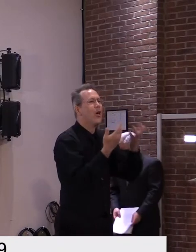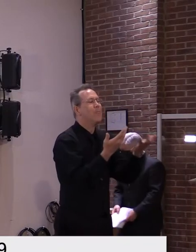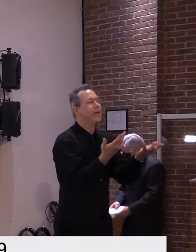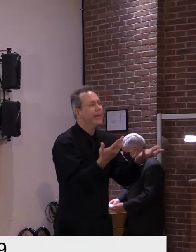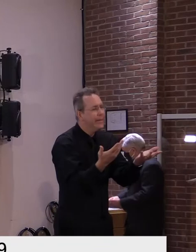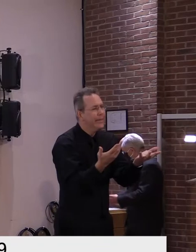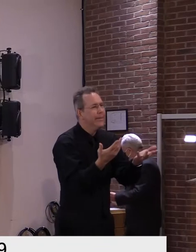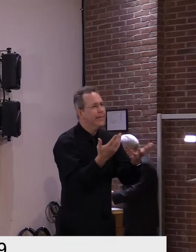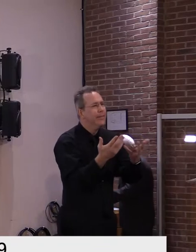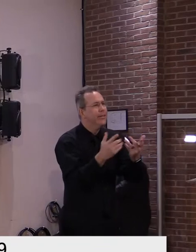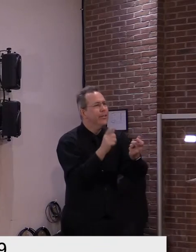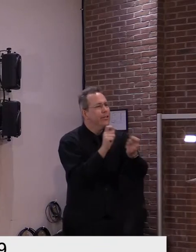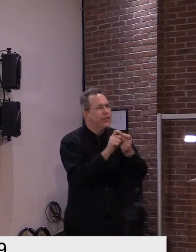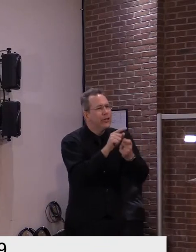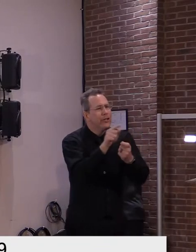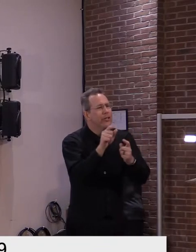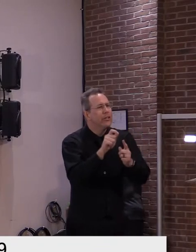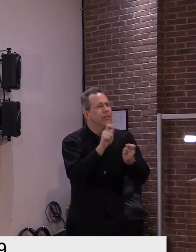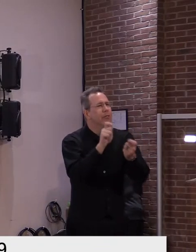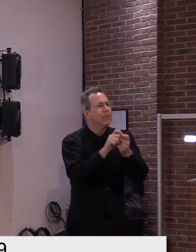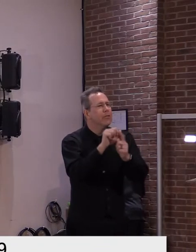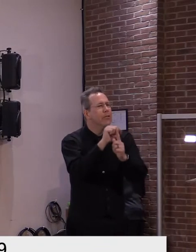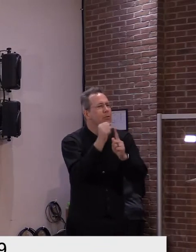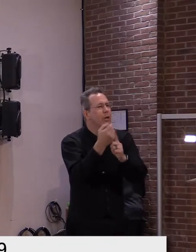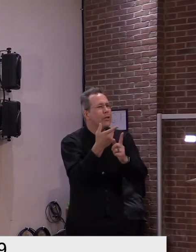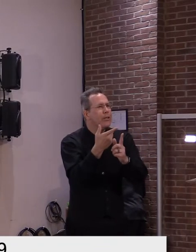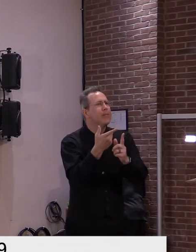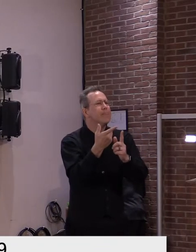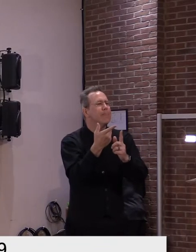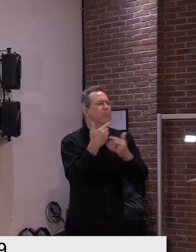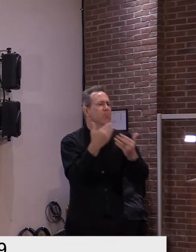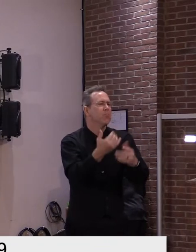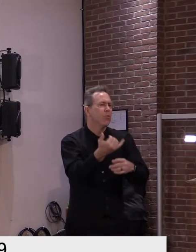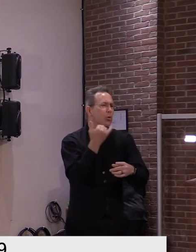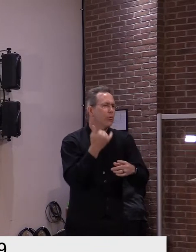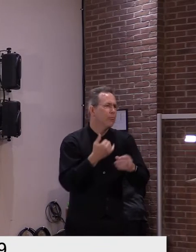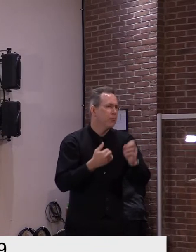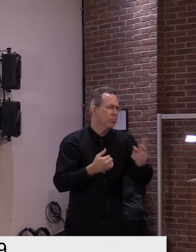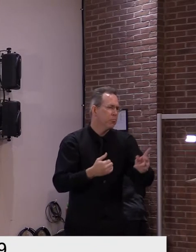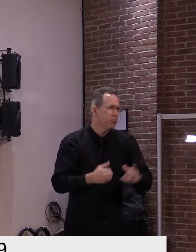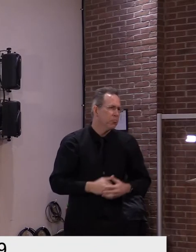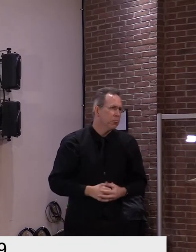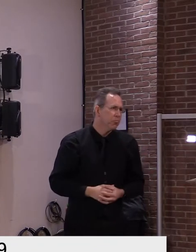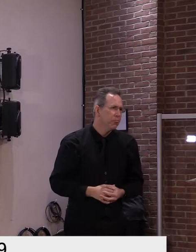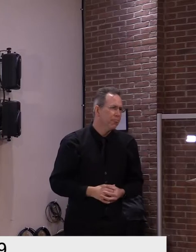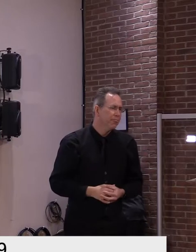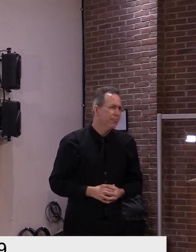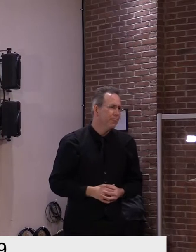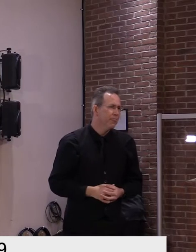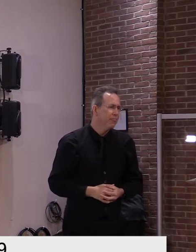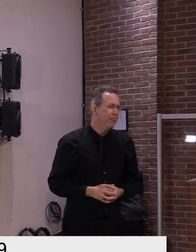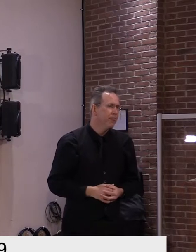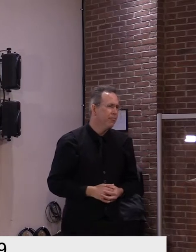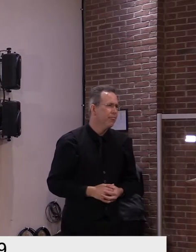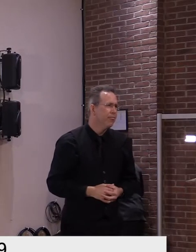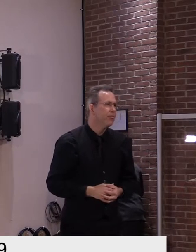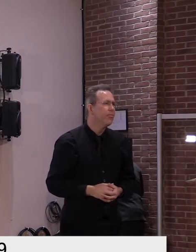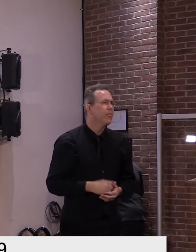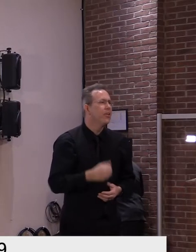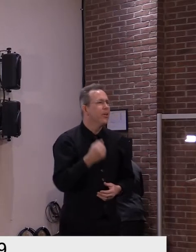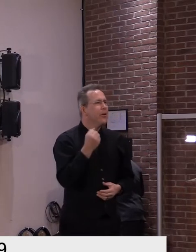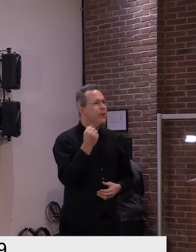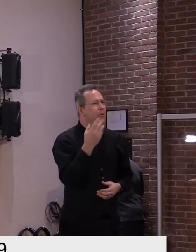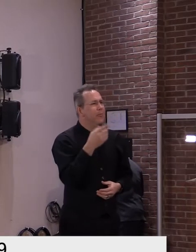is a very special instance. That would be the way to go. And I do know a large number of the pharmacies are